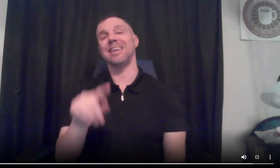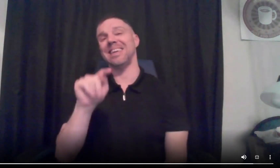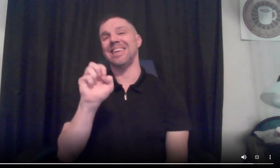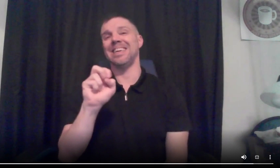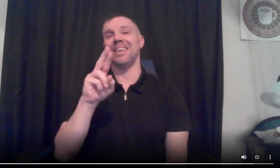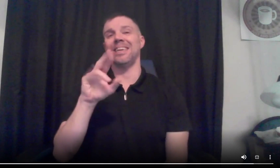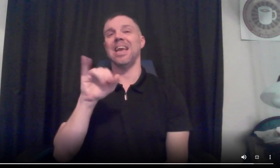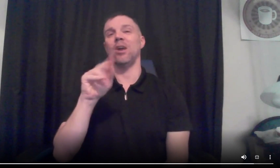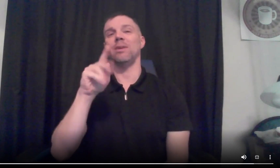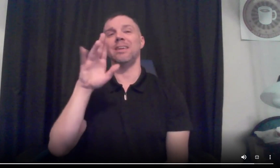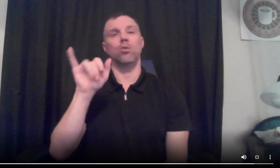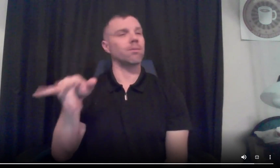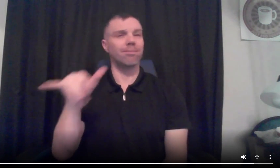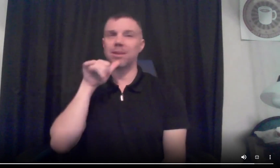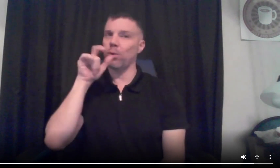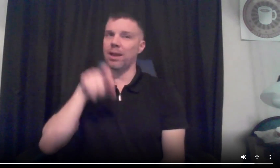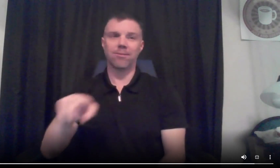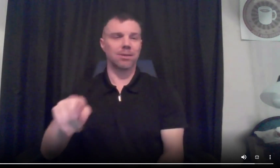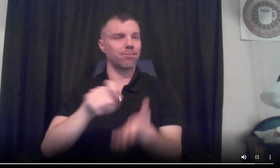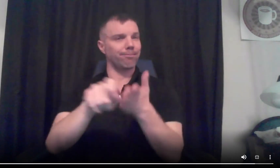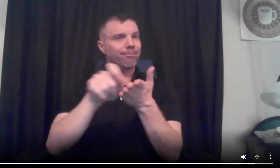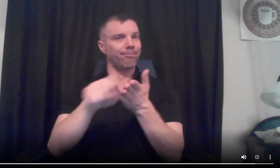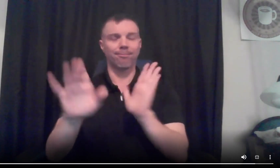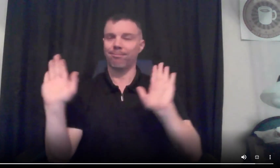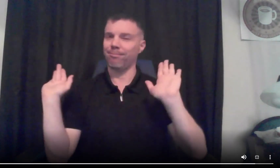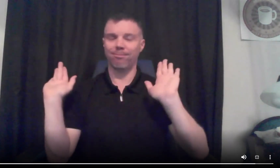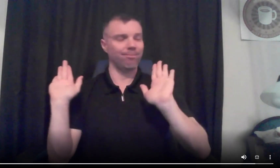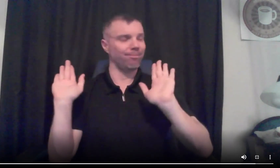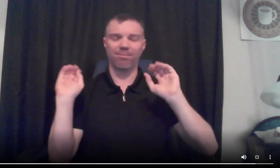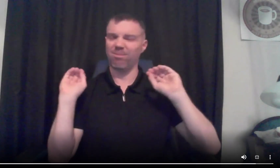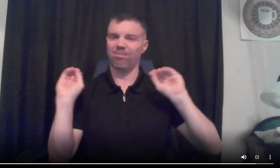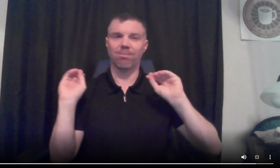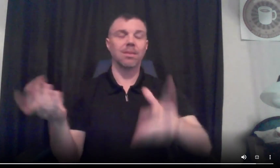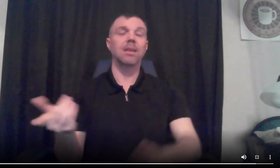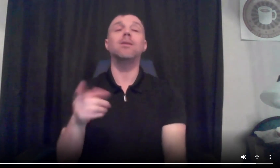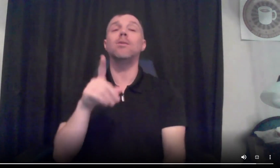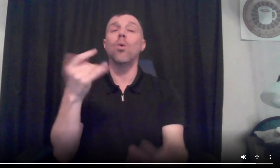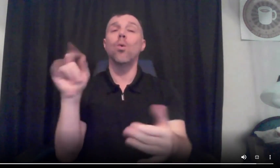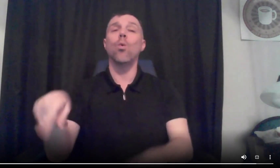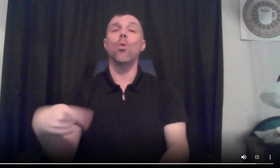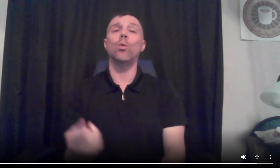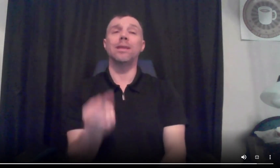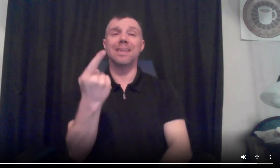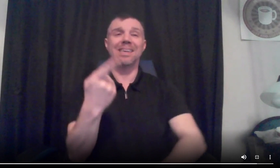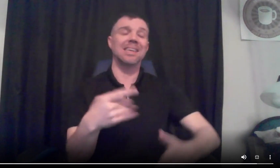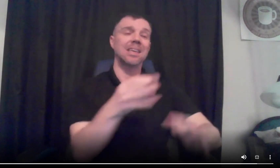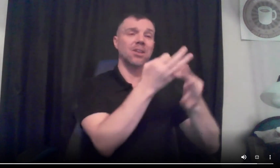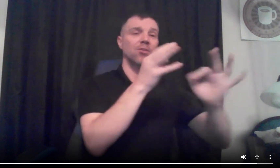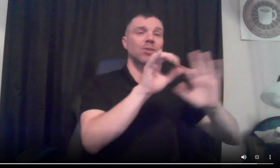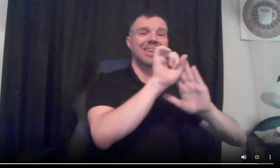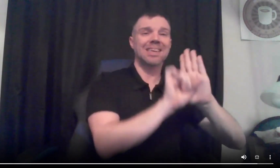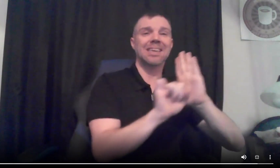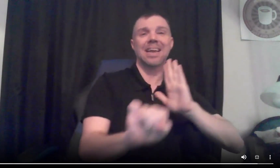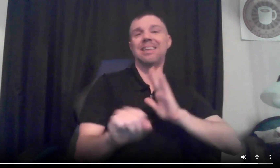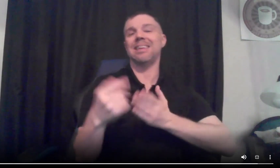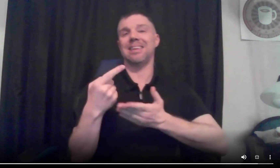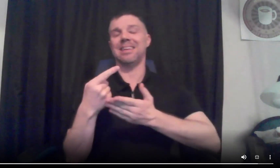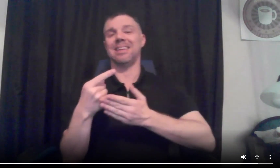to identify which states were free, and were slave states. Okay, you're going to identify